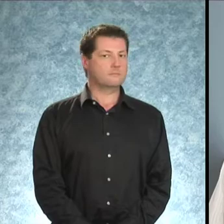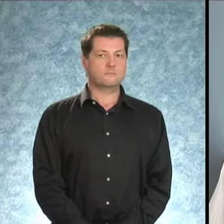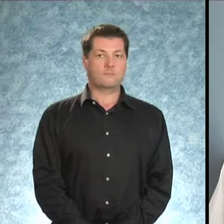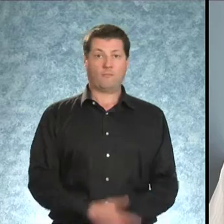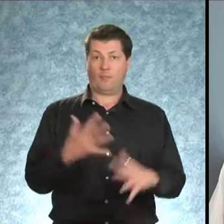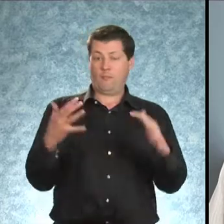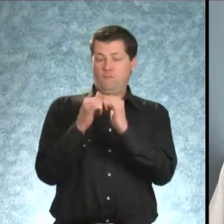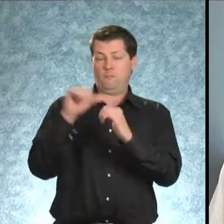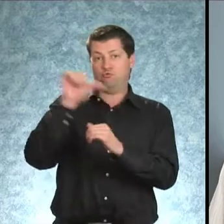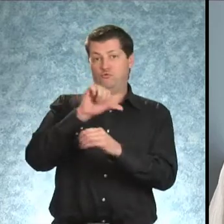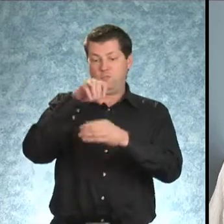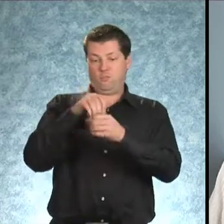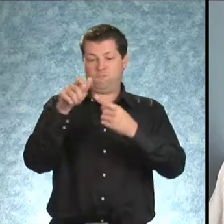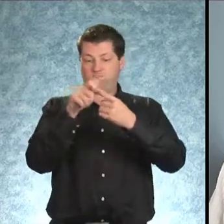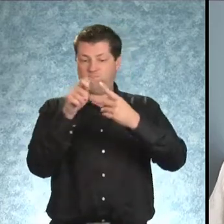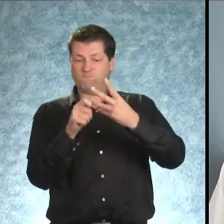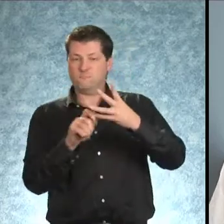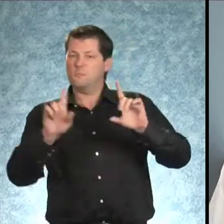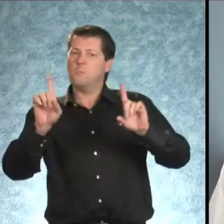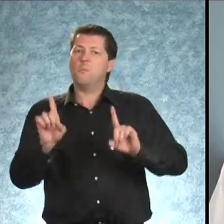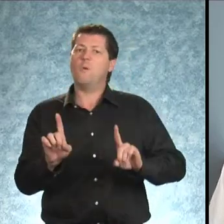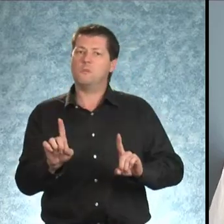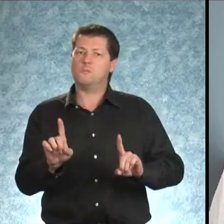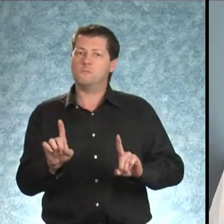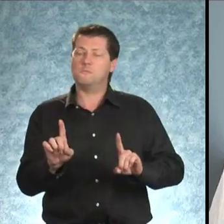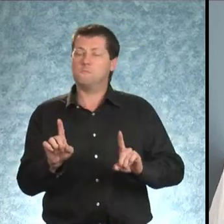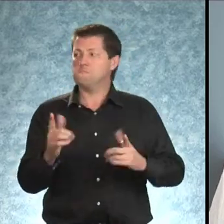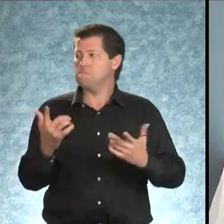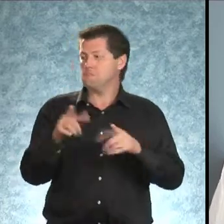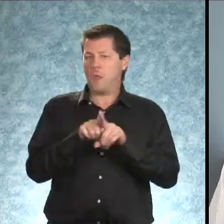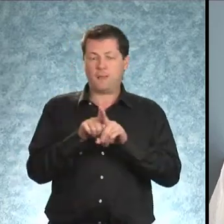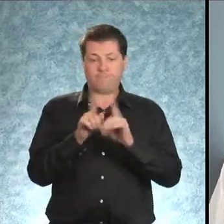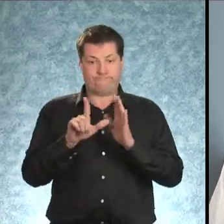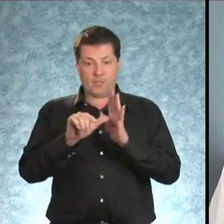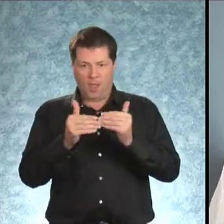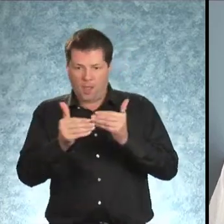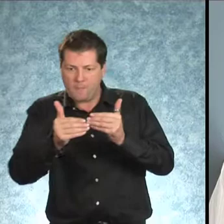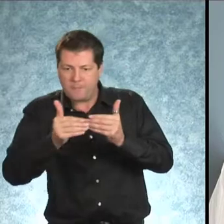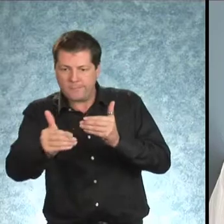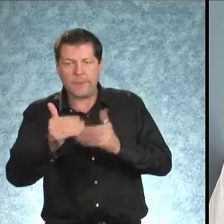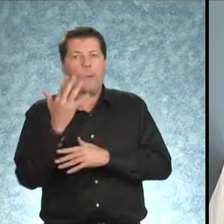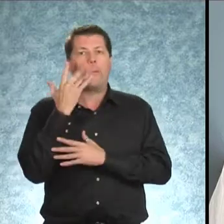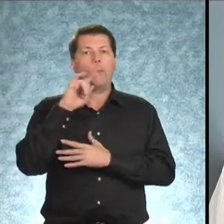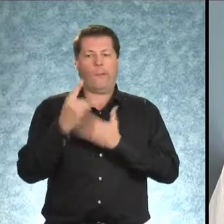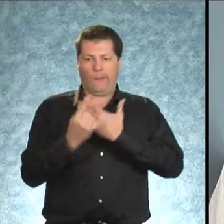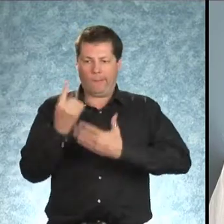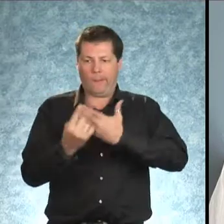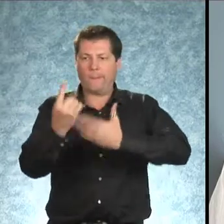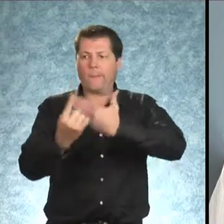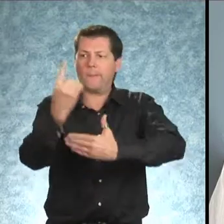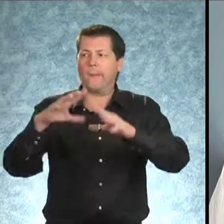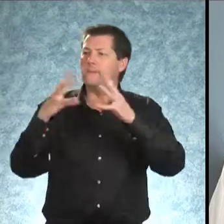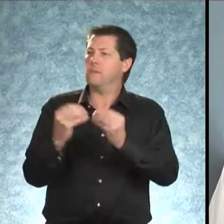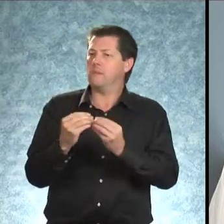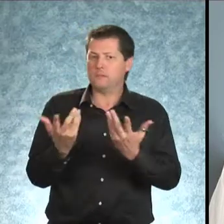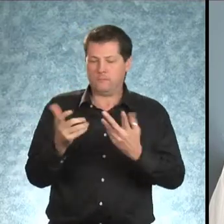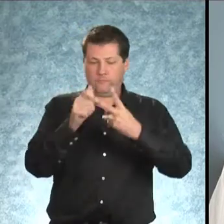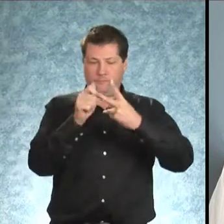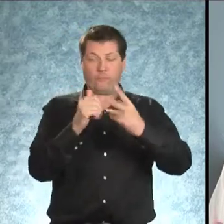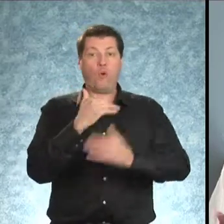types of things you should be trying to encompass into your agreement would be things like timeframes. When are these things that you've agreed upon going to